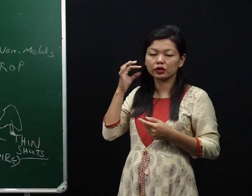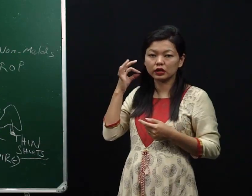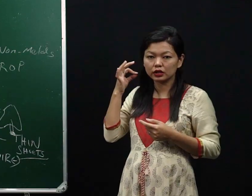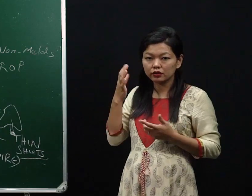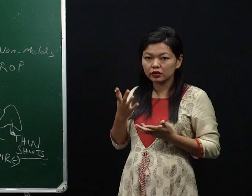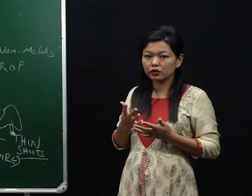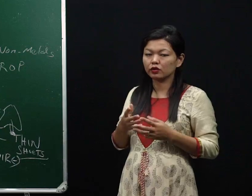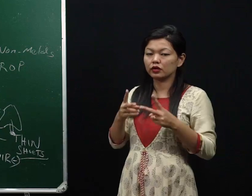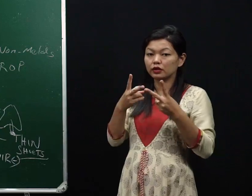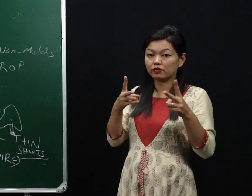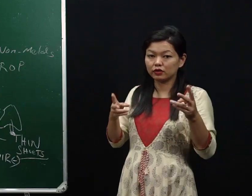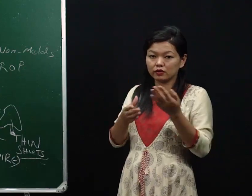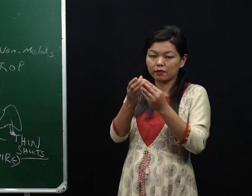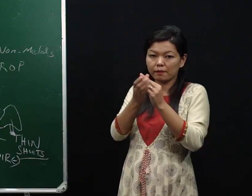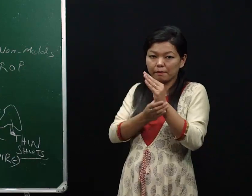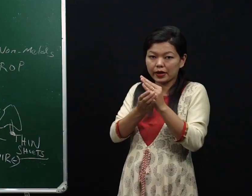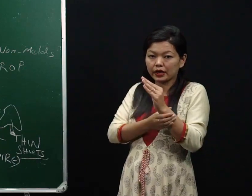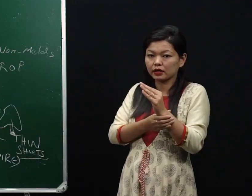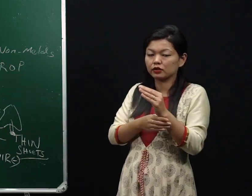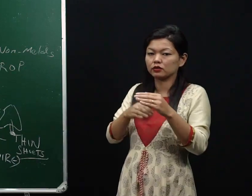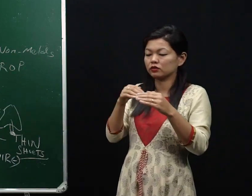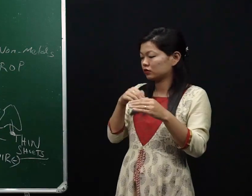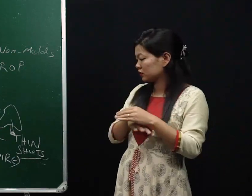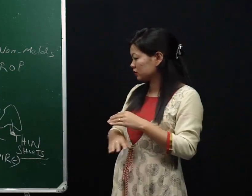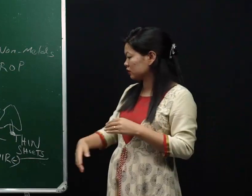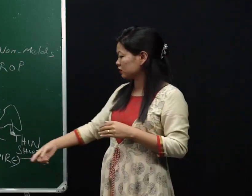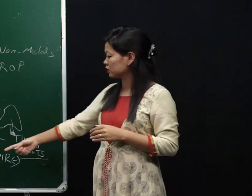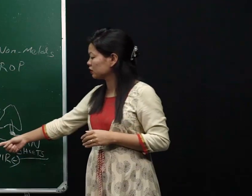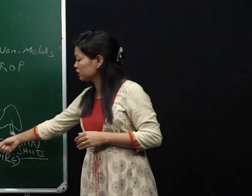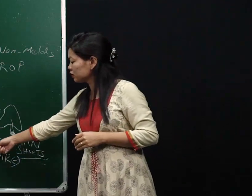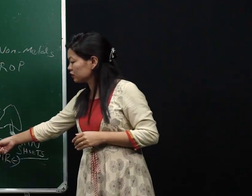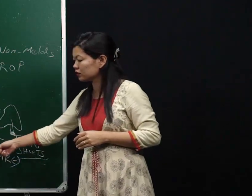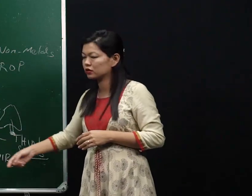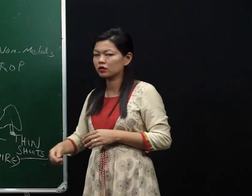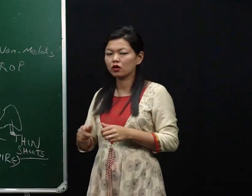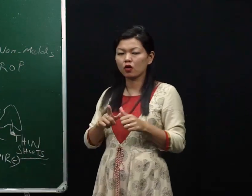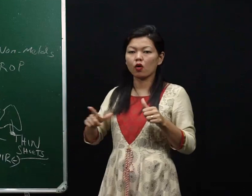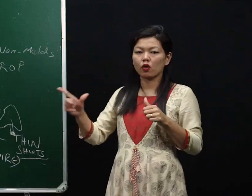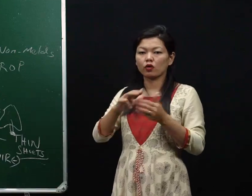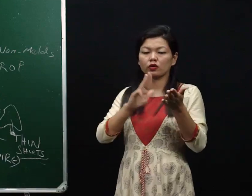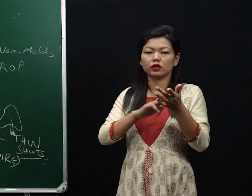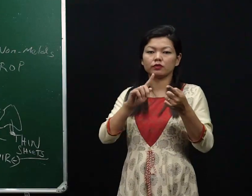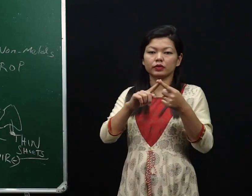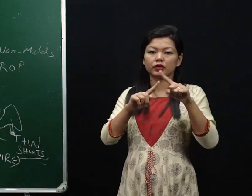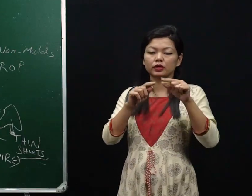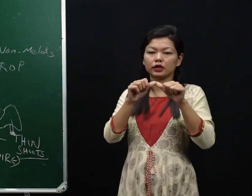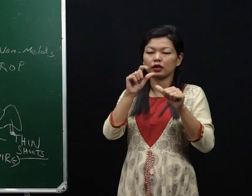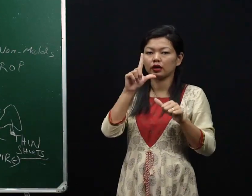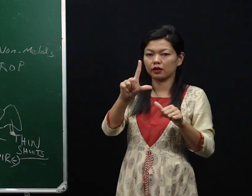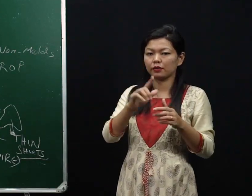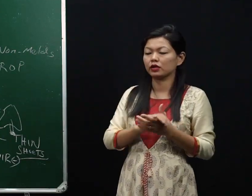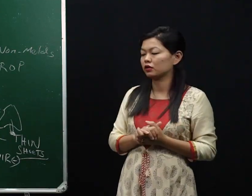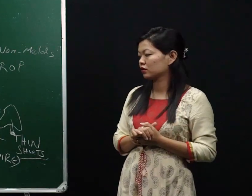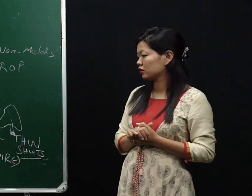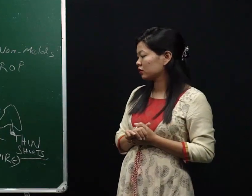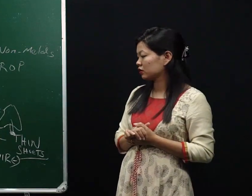Those will come under this ductility. Clear? Because those are metals, right? And metal has this property that